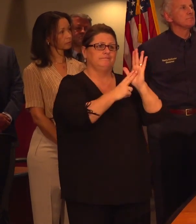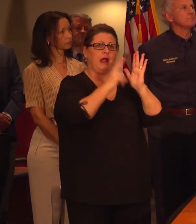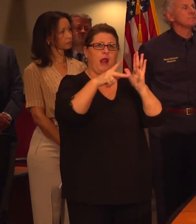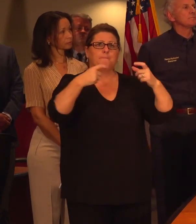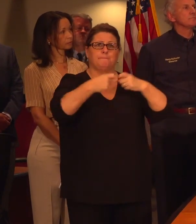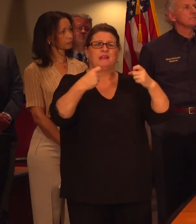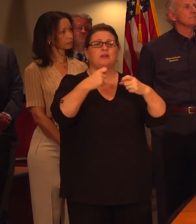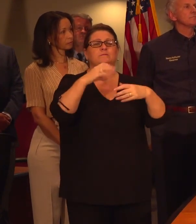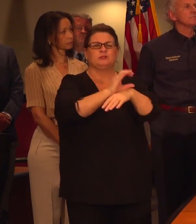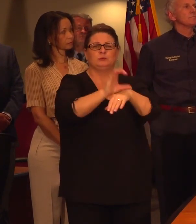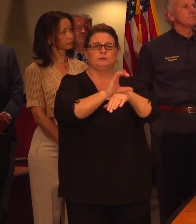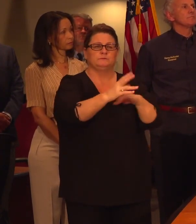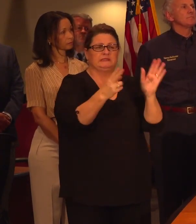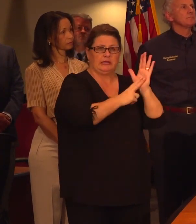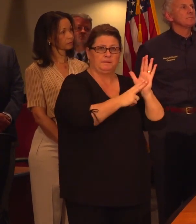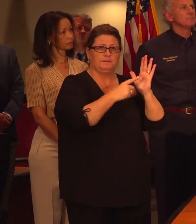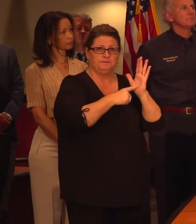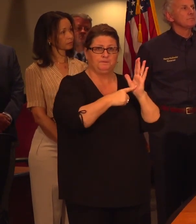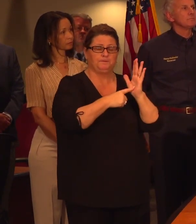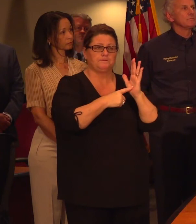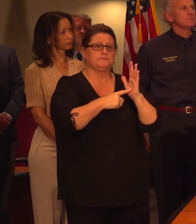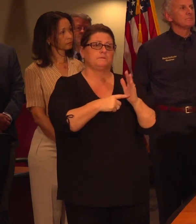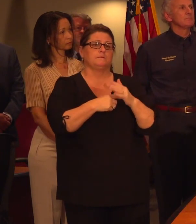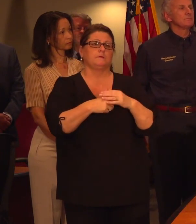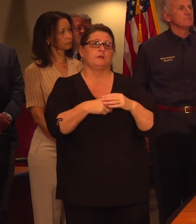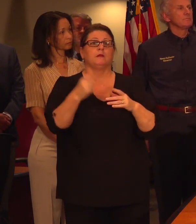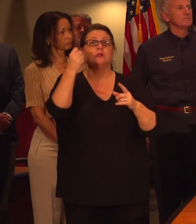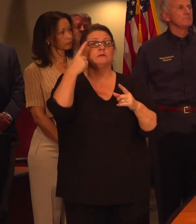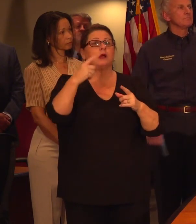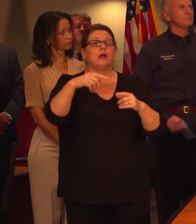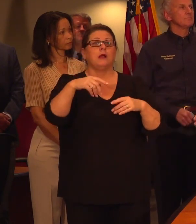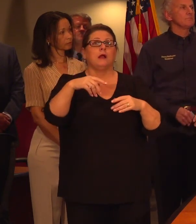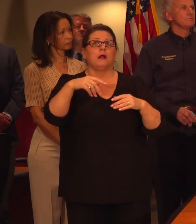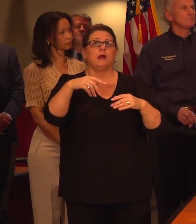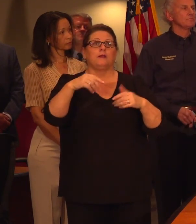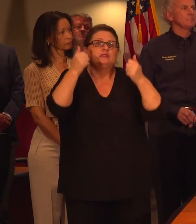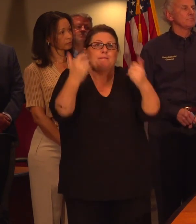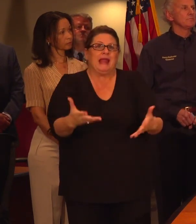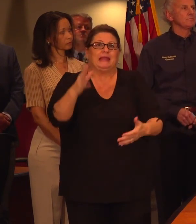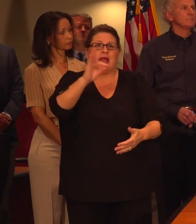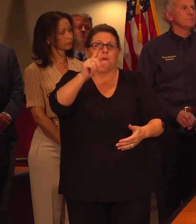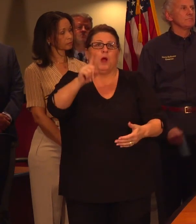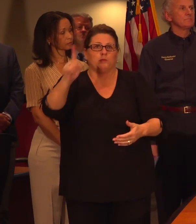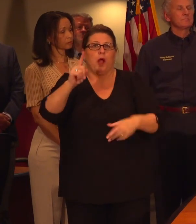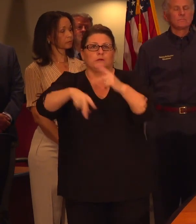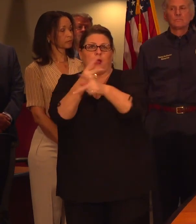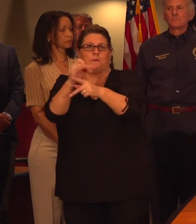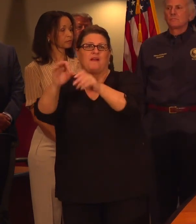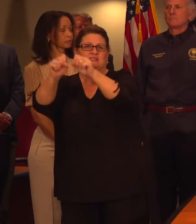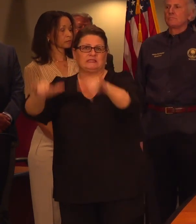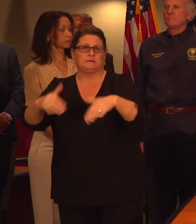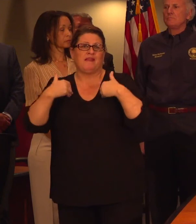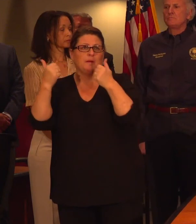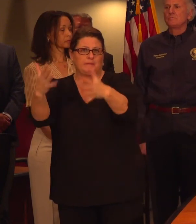And depending upon the type of system, there is not one 911 system around the state. There's many different types of 911 systems. And